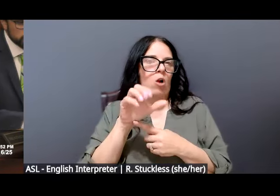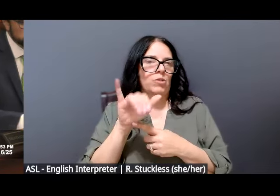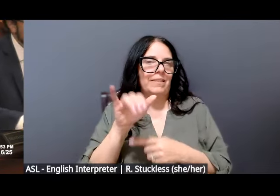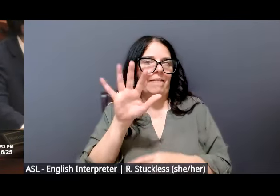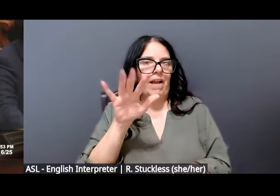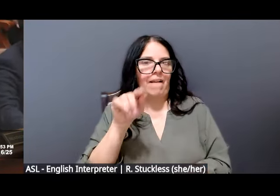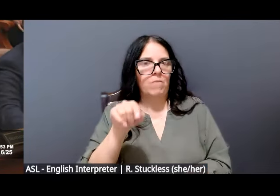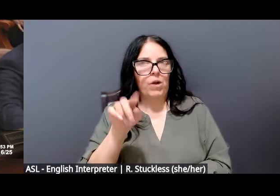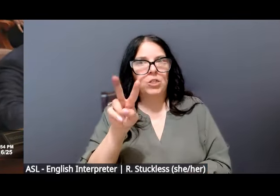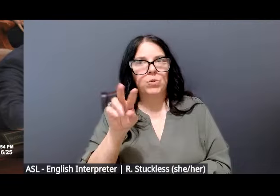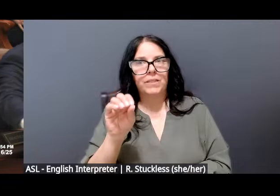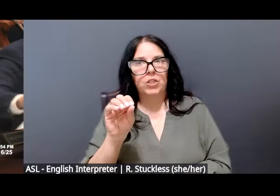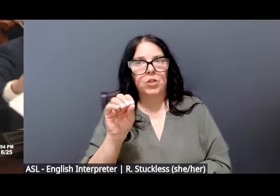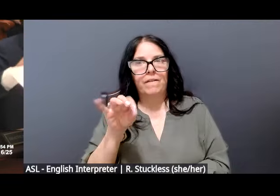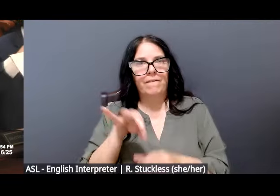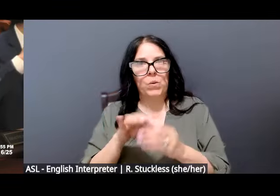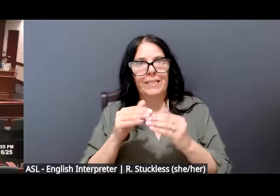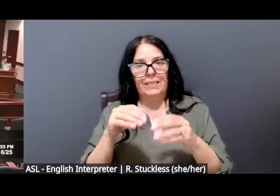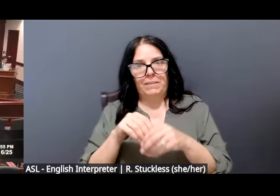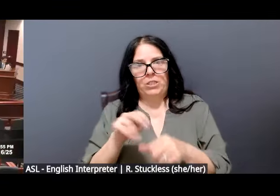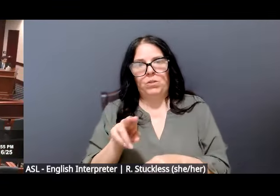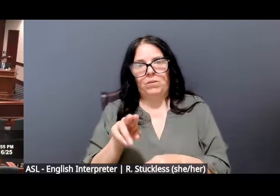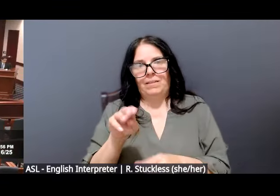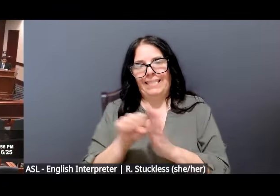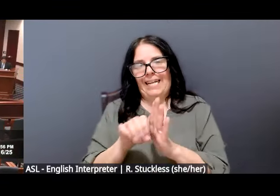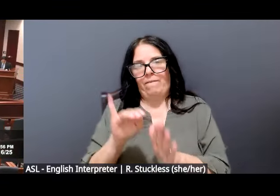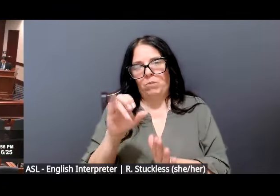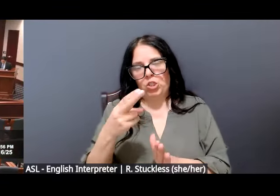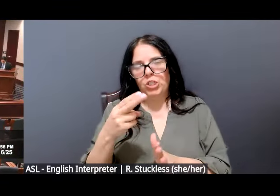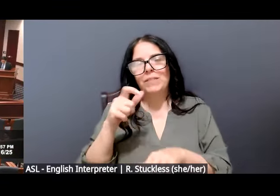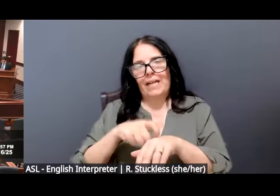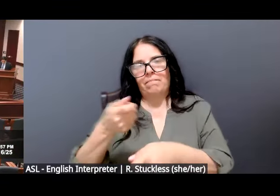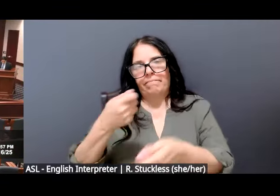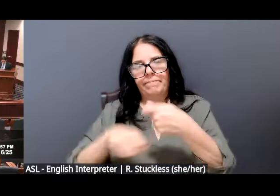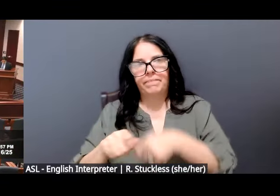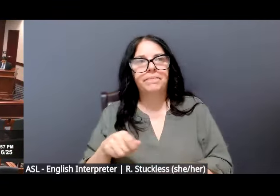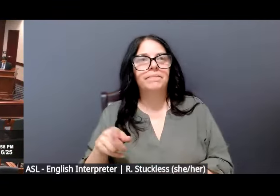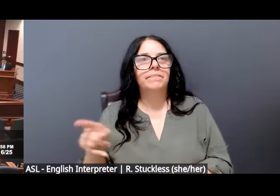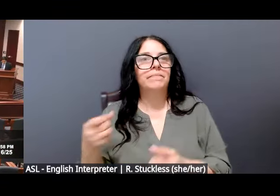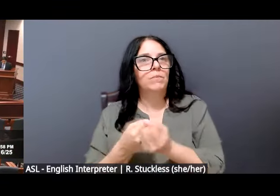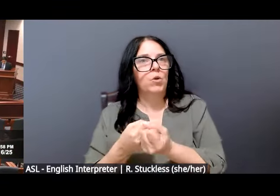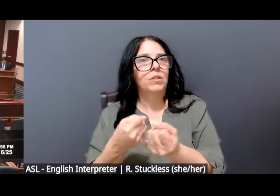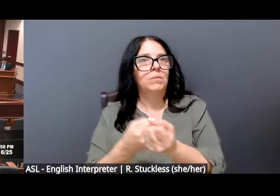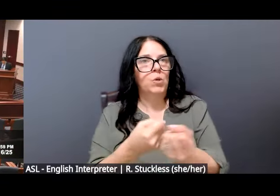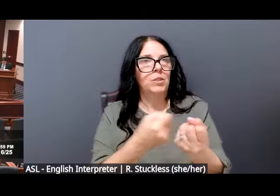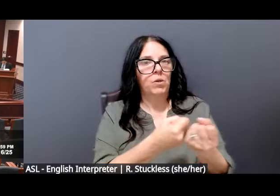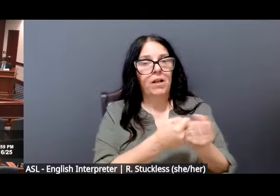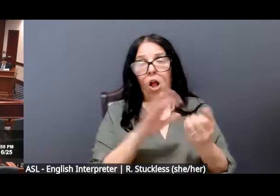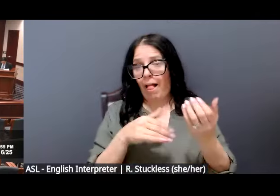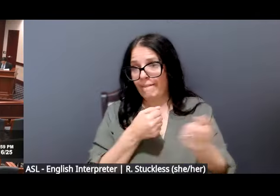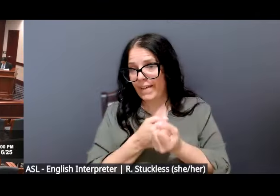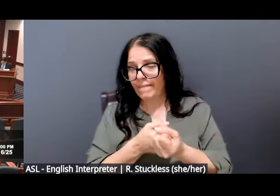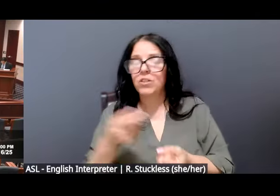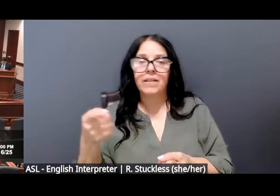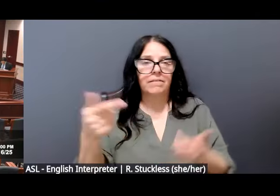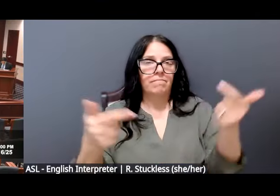of Michigan. In favor? Oops. Support. All in favor? Aye.